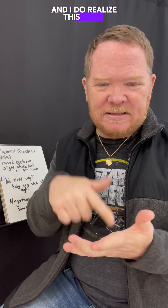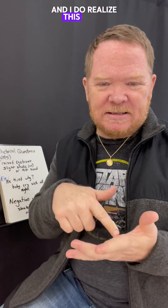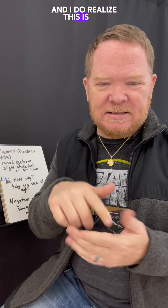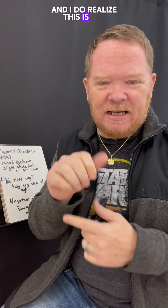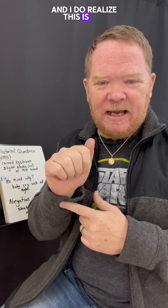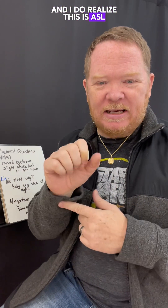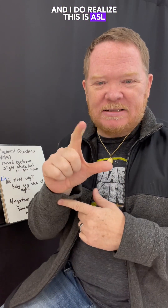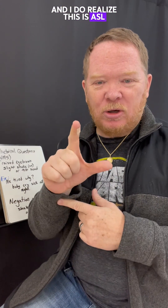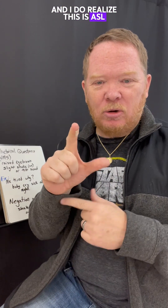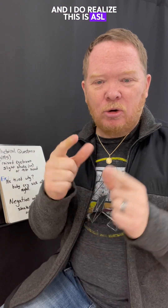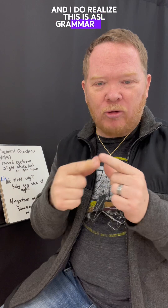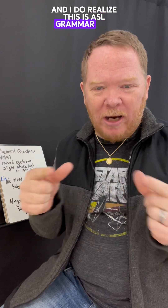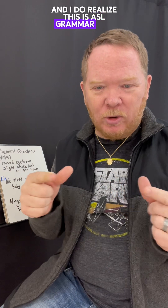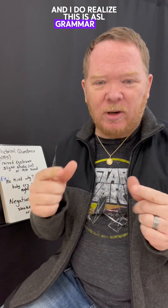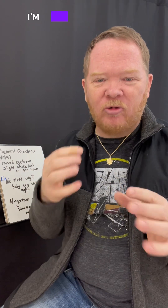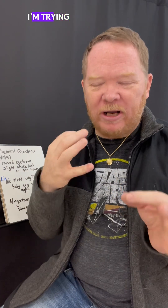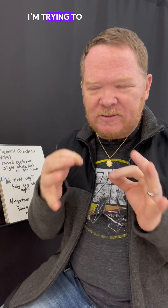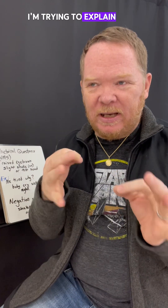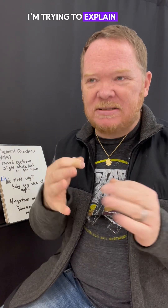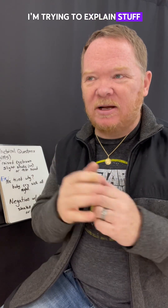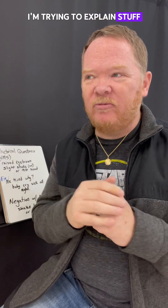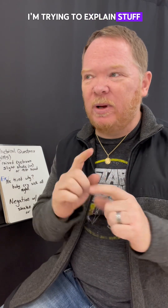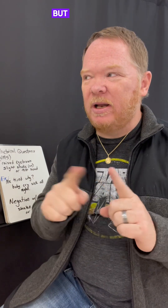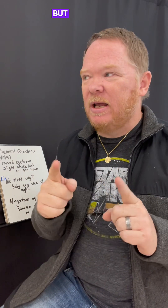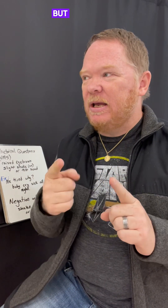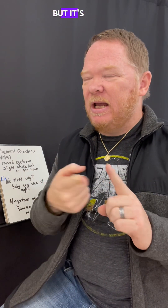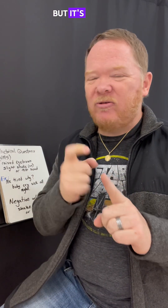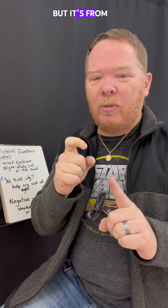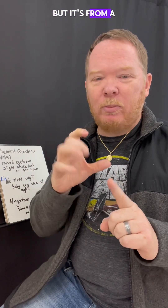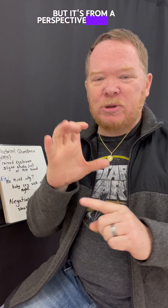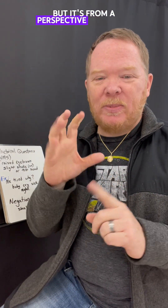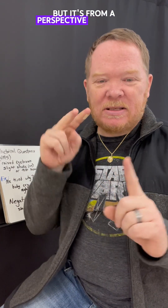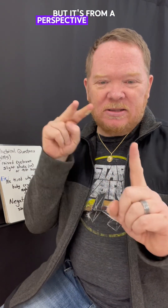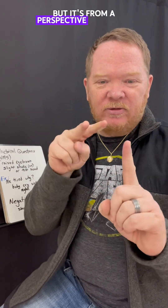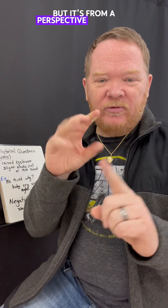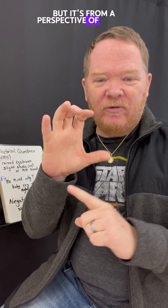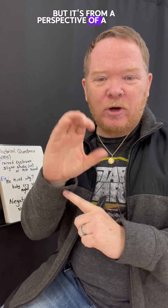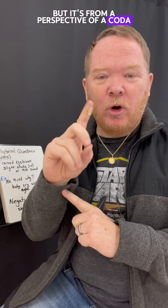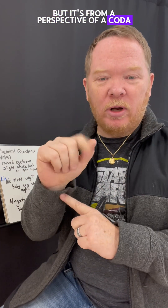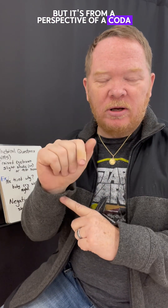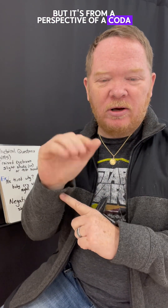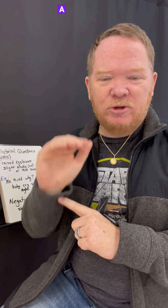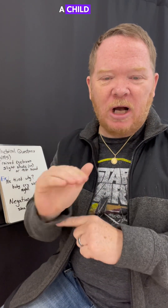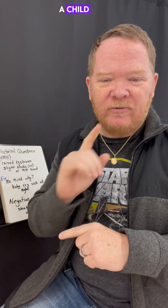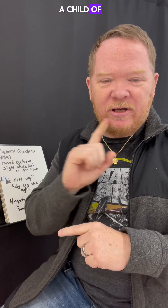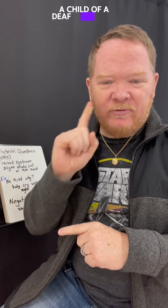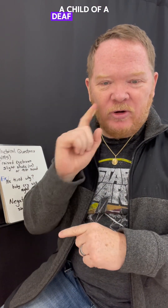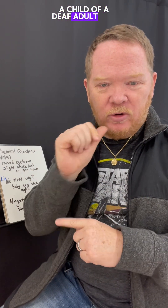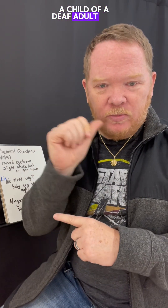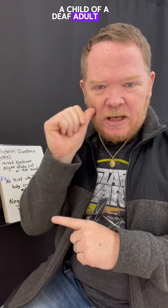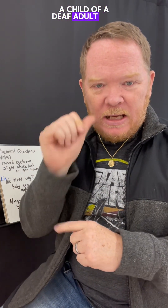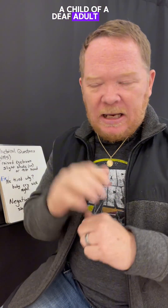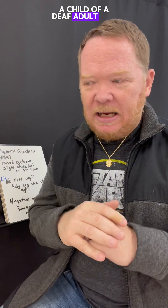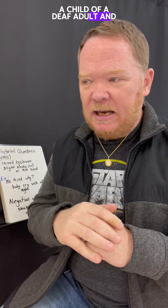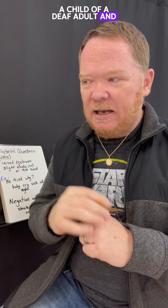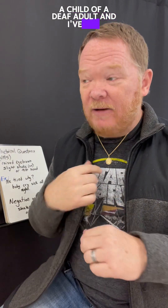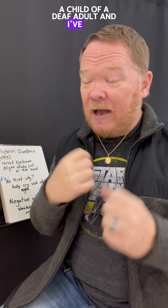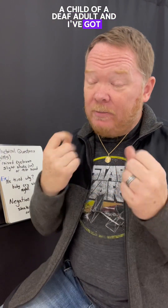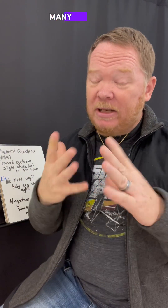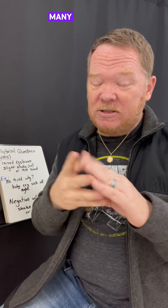is ASL grammar and I'm trying to explain stuff, but it's from a perspective of a CODA, a child of a deaf adult. And I've got many